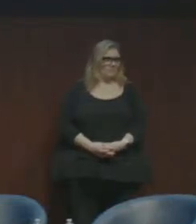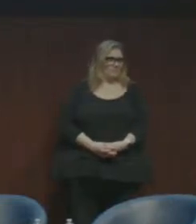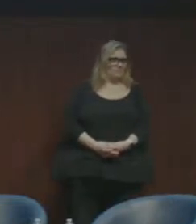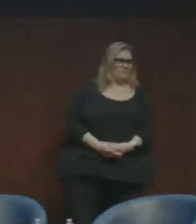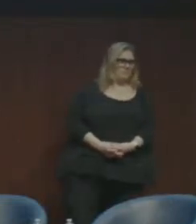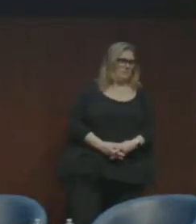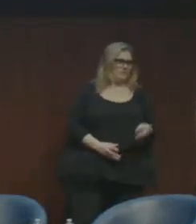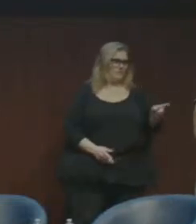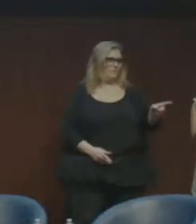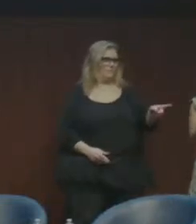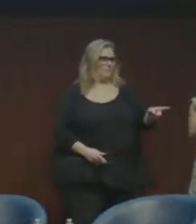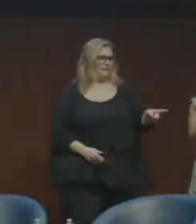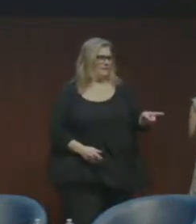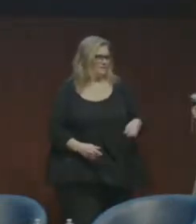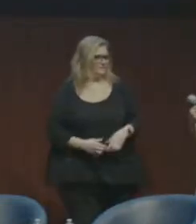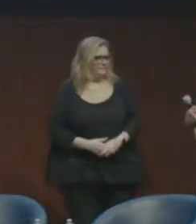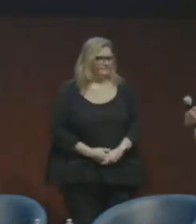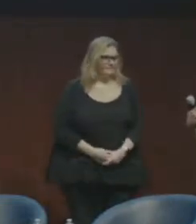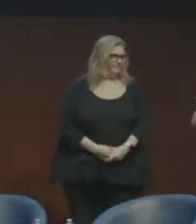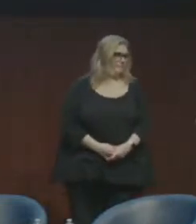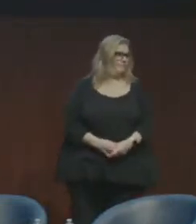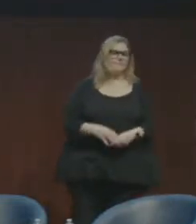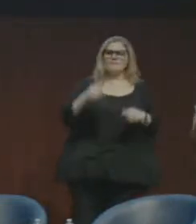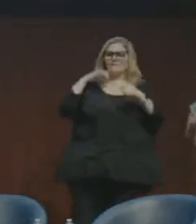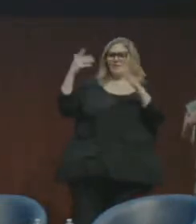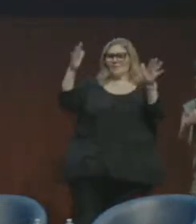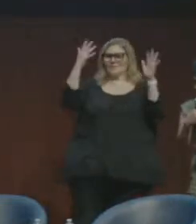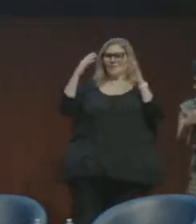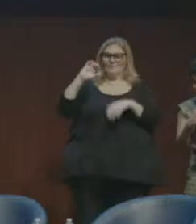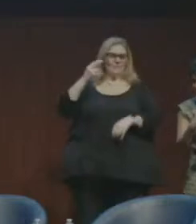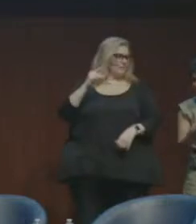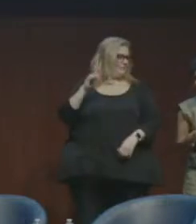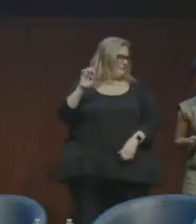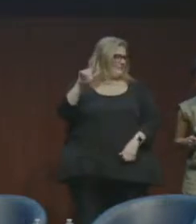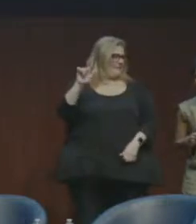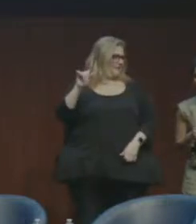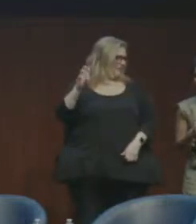So let's have another round of applause for Christine Yvette.